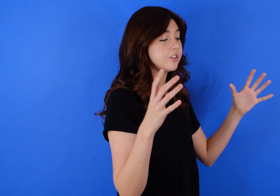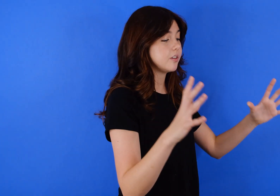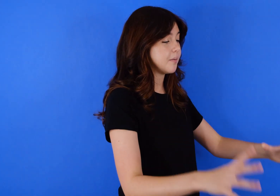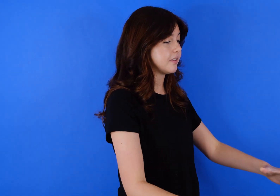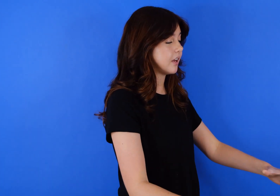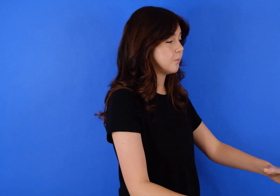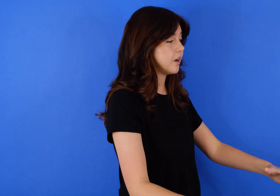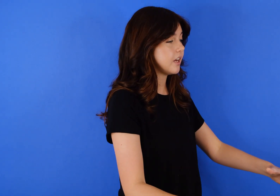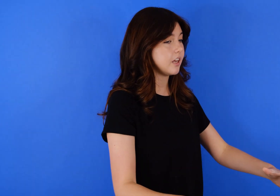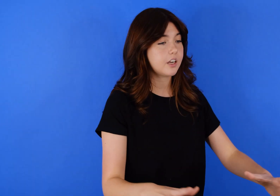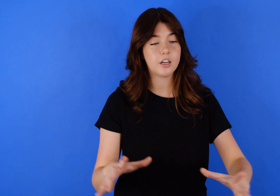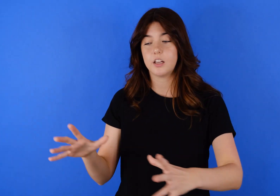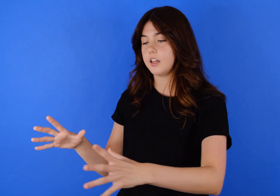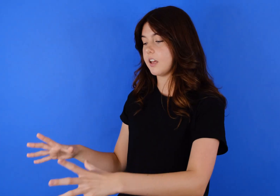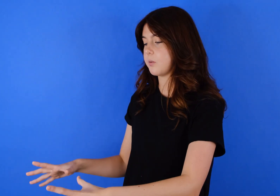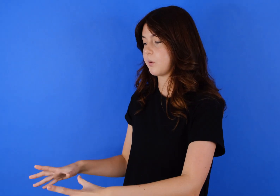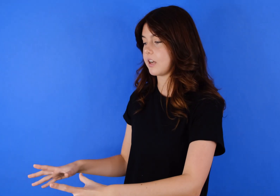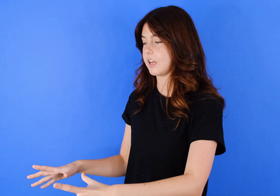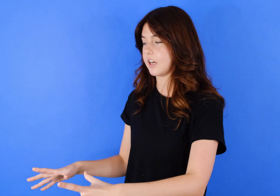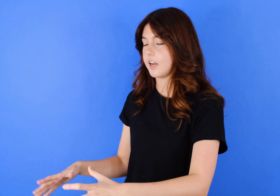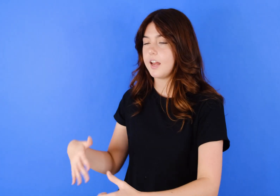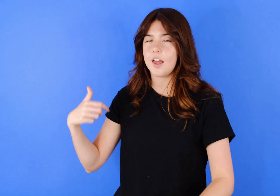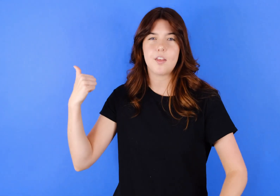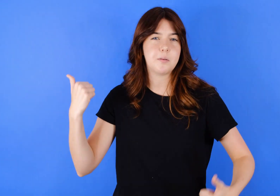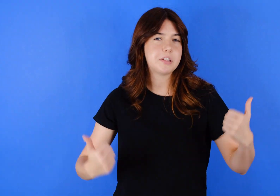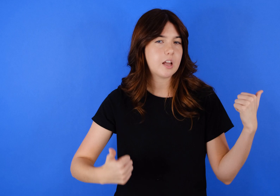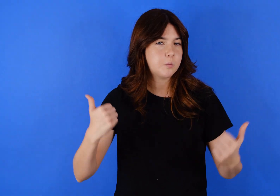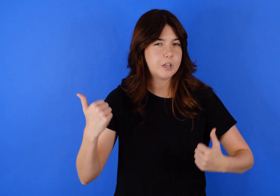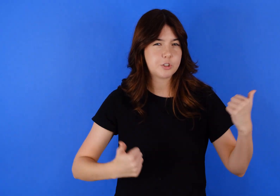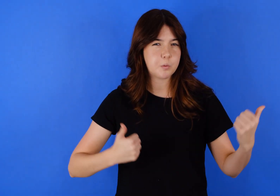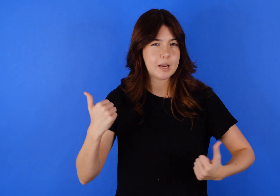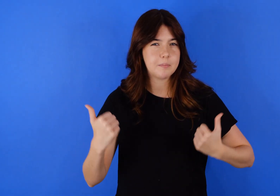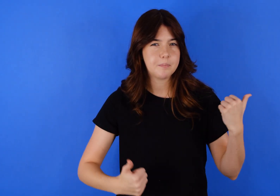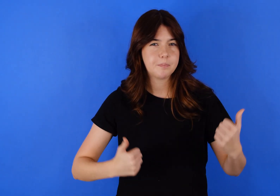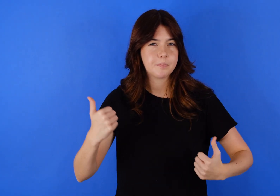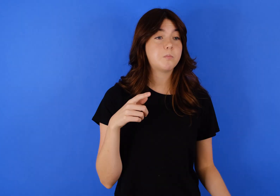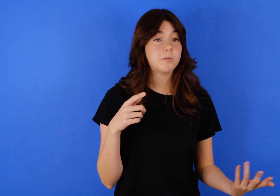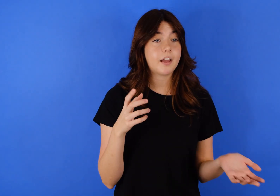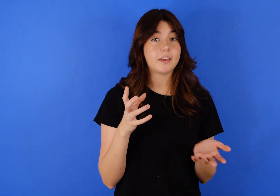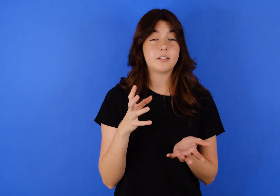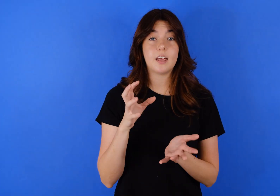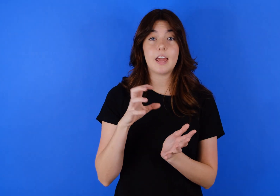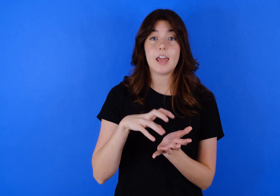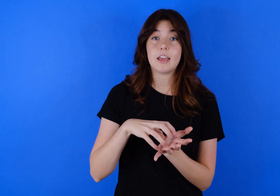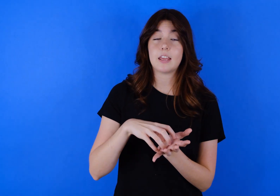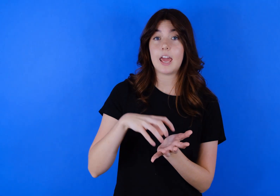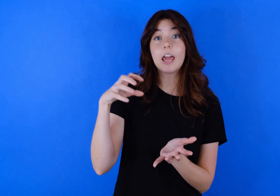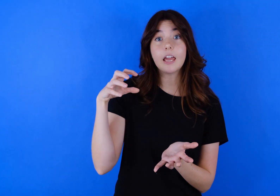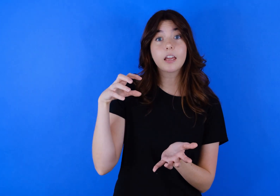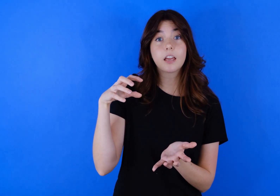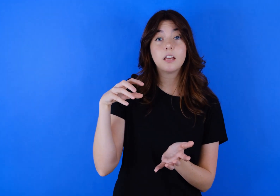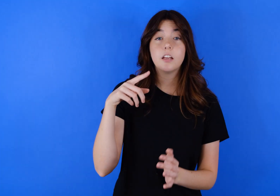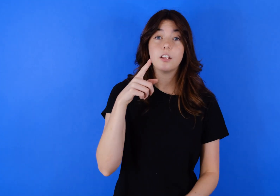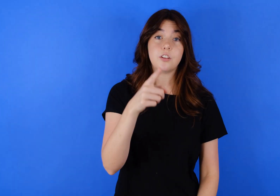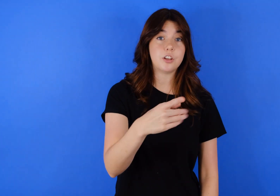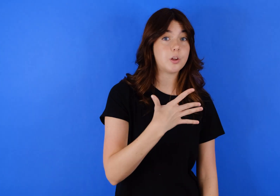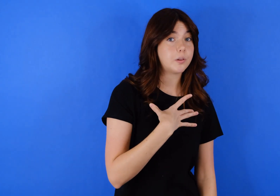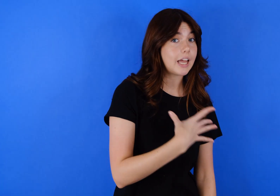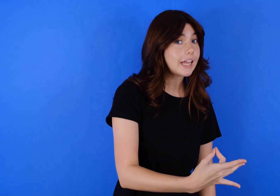I'm setting one here and one here, and then I'm saying which one. I can say cake, do you like